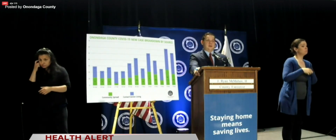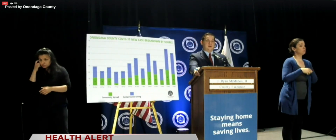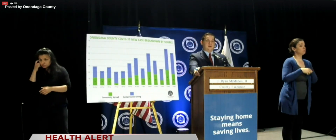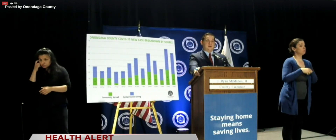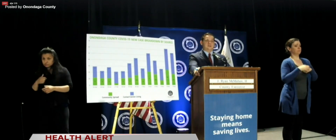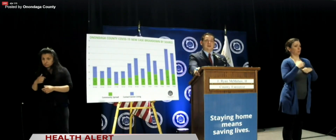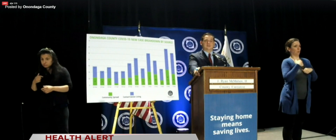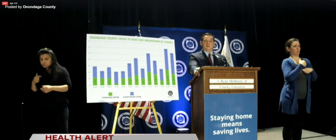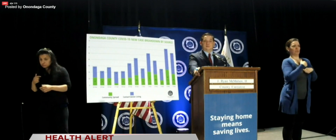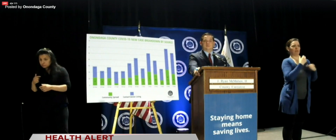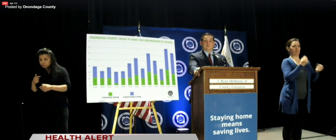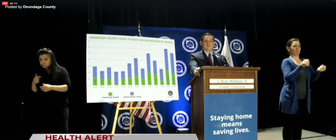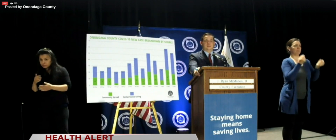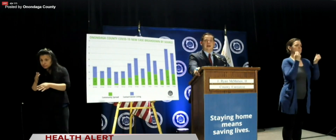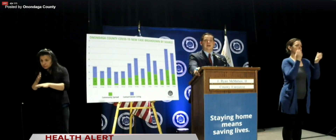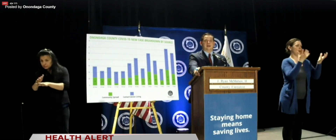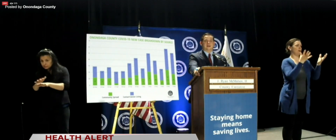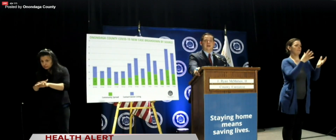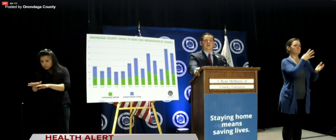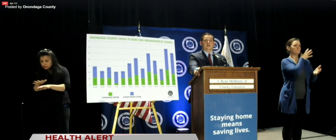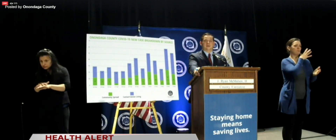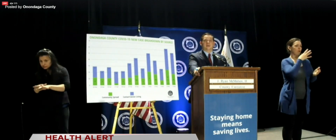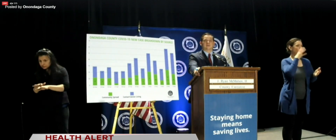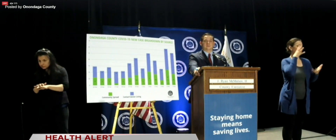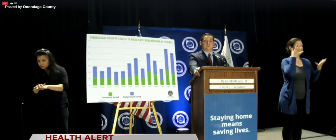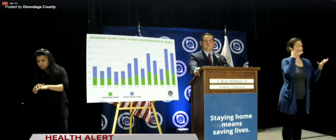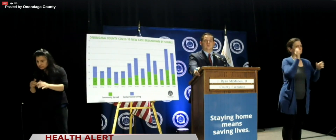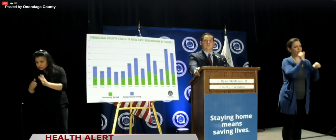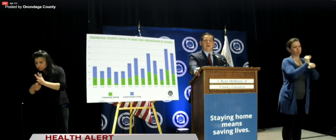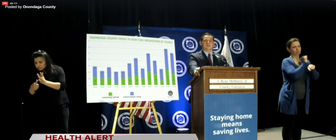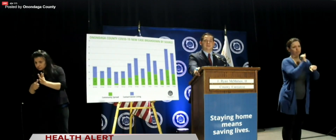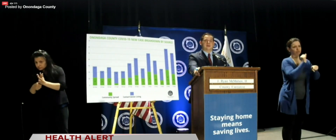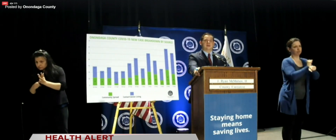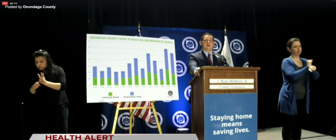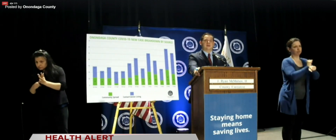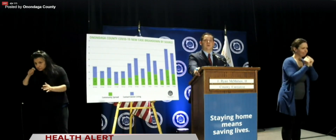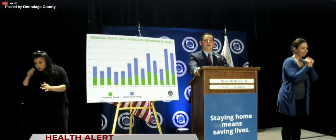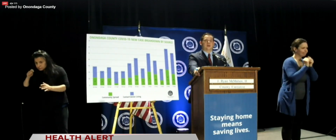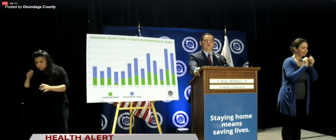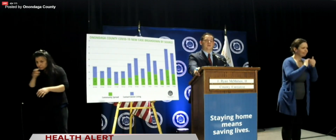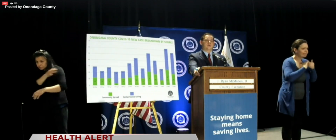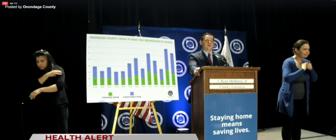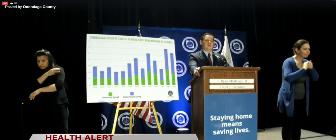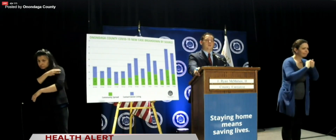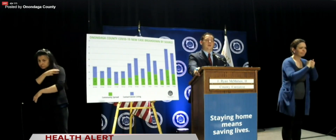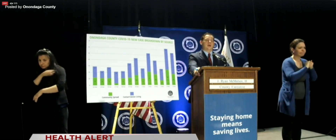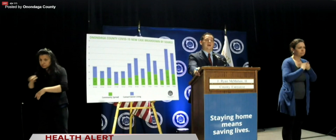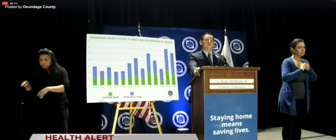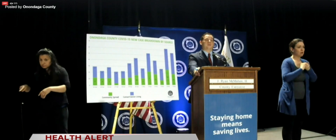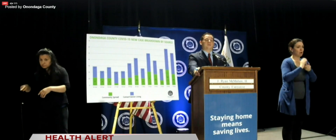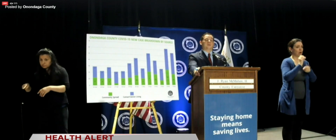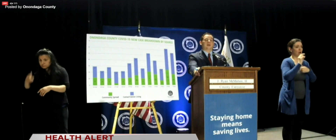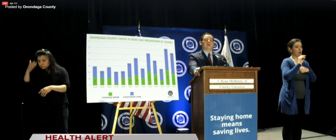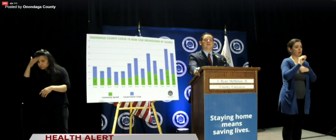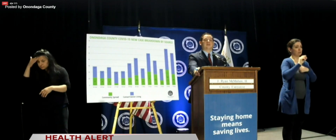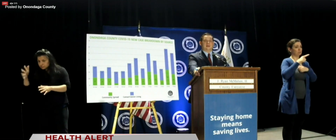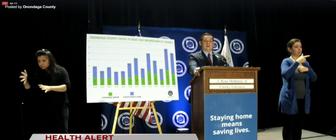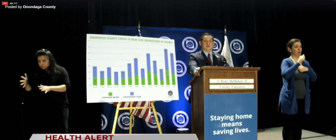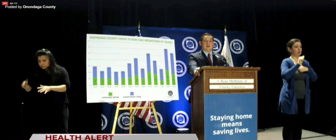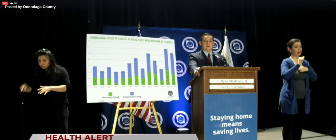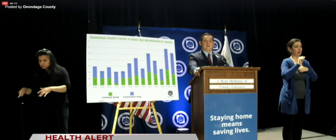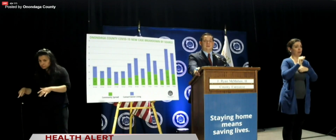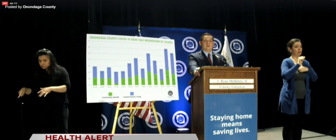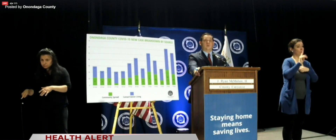the private sector in Onondaga County like what Madison County is dealing with right now. We have people that live in Onondaga